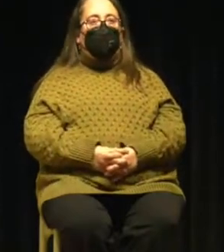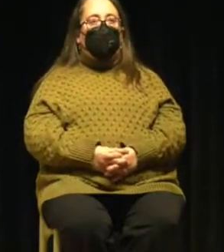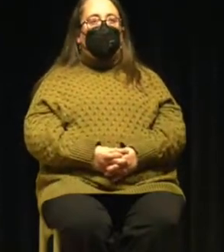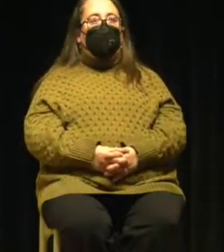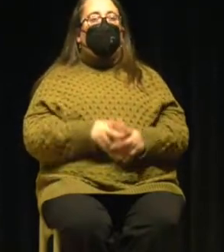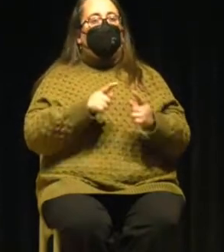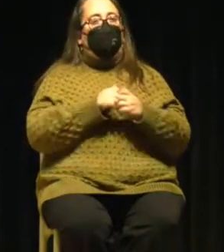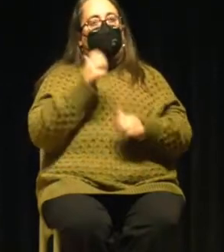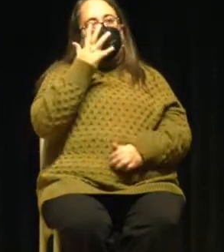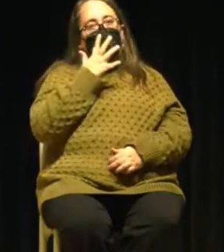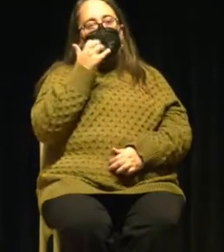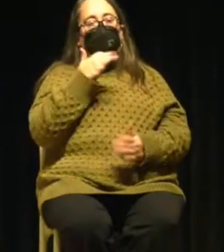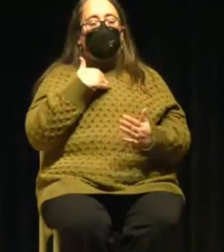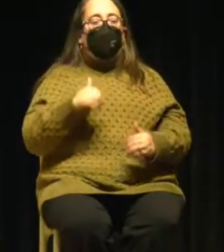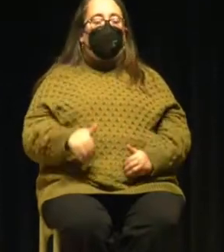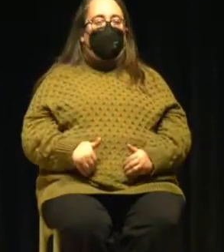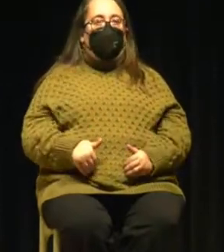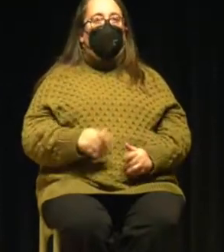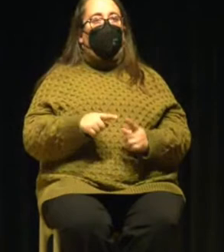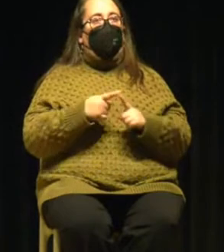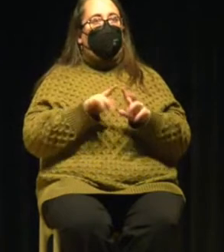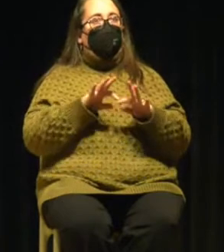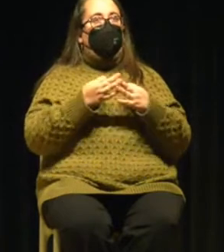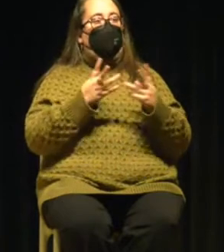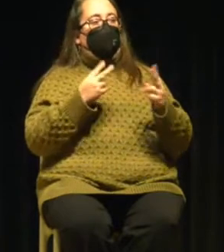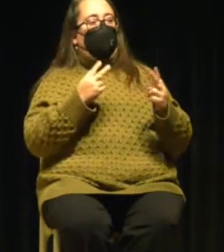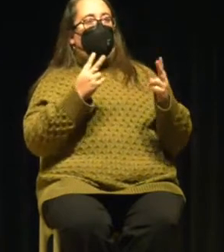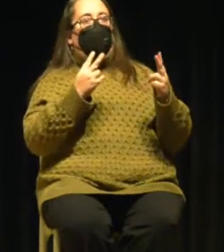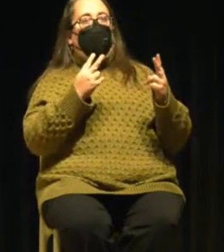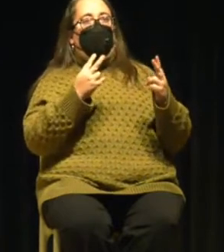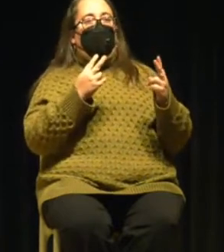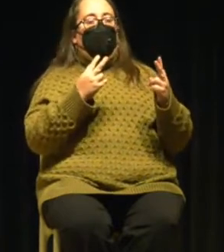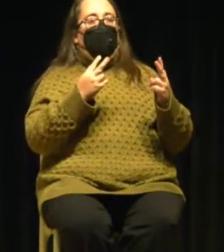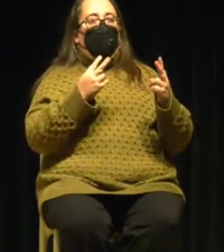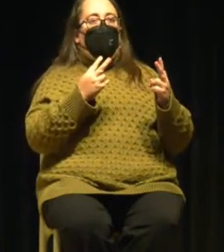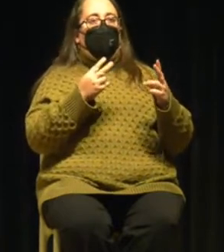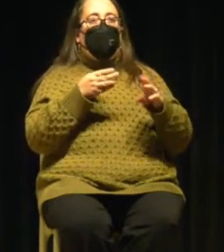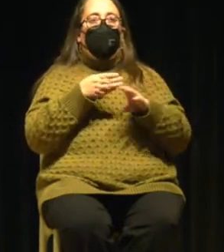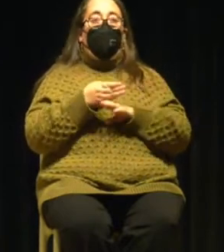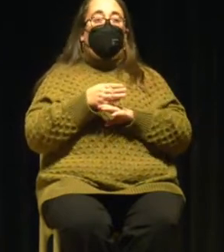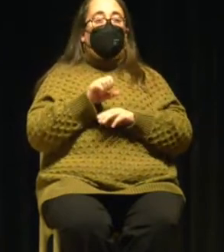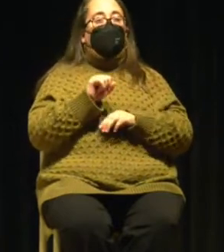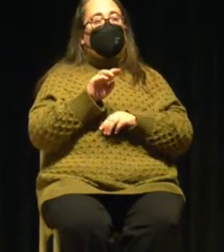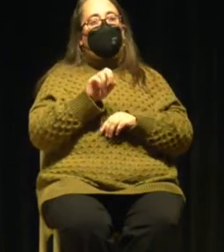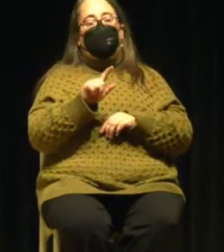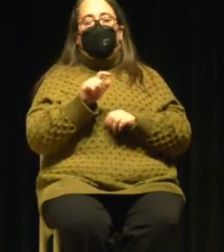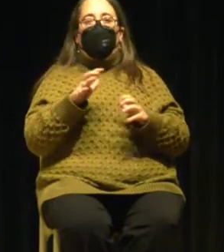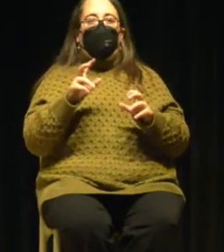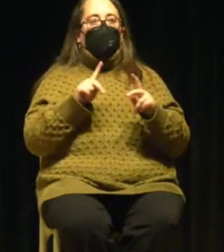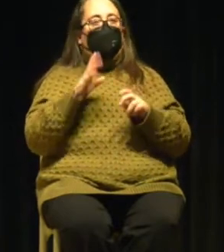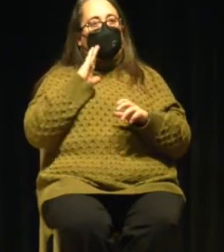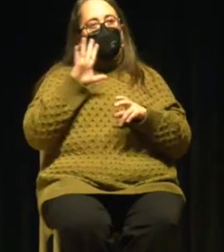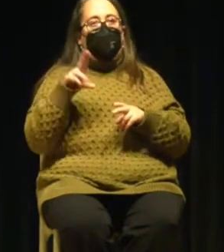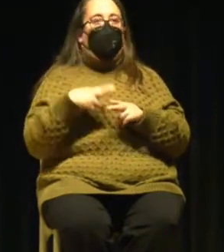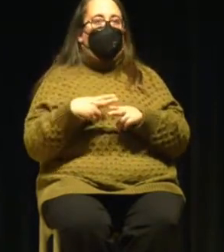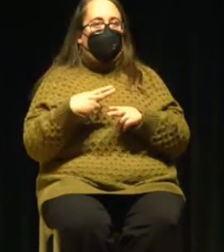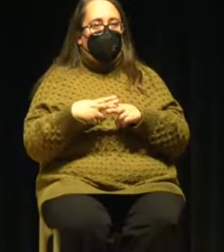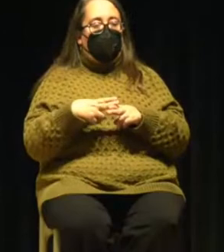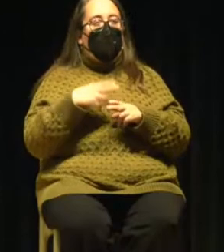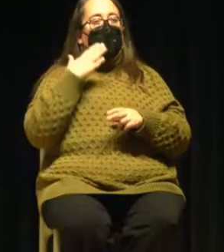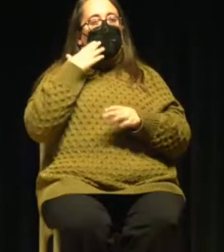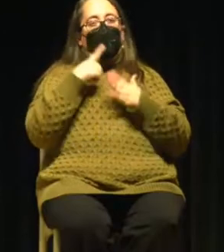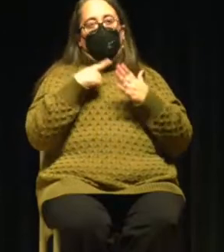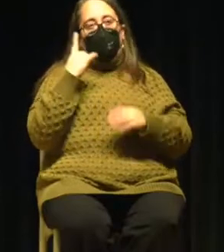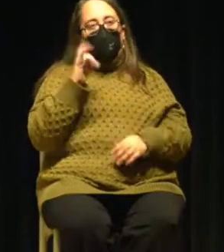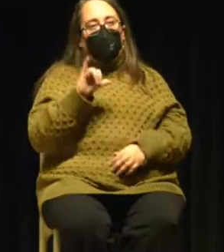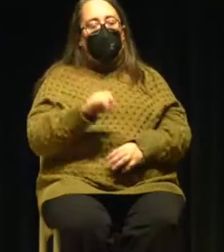your appearance and your body when it's your family judging you. You know, after Serial, a lot of people knew you. A lot of people knew what you looked like.